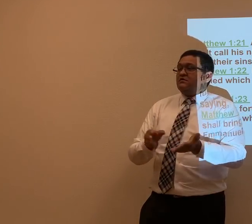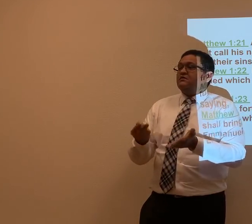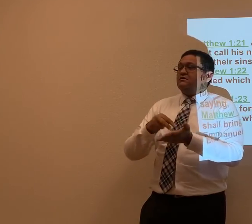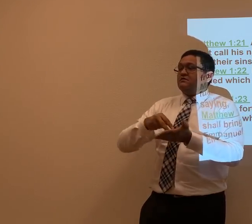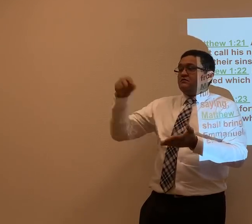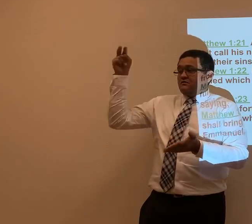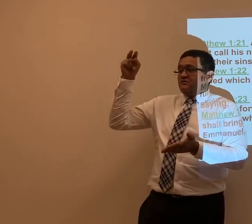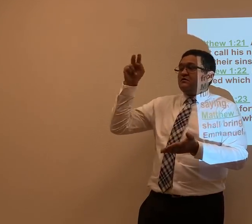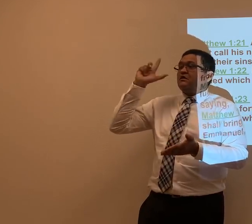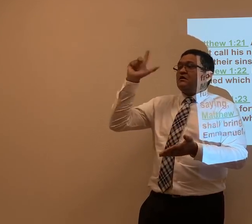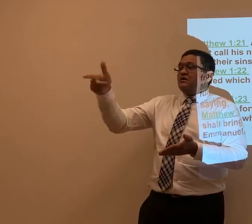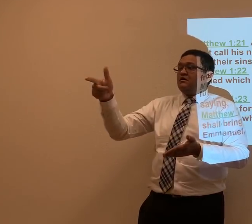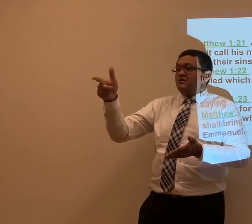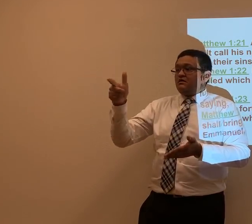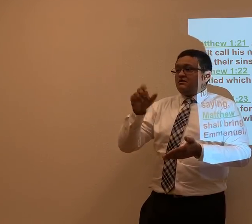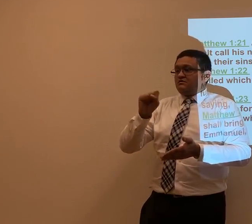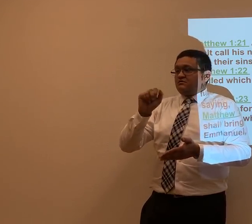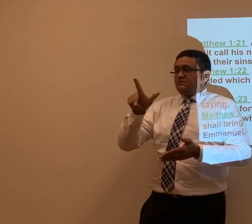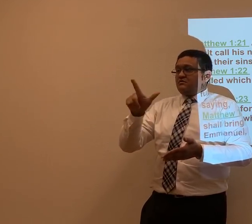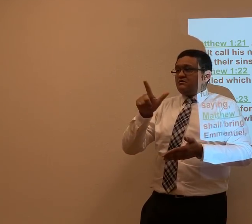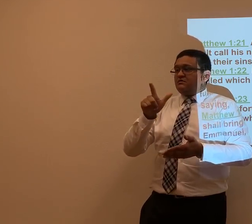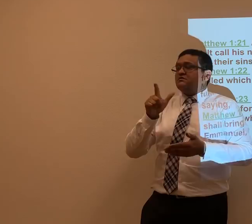So God died and he rose again later.